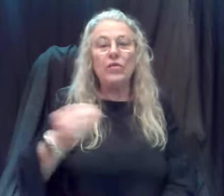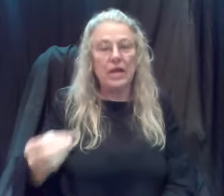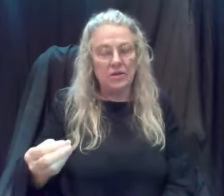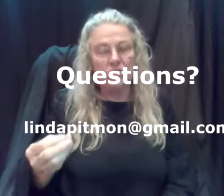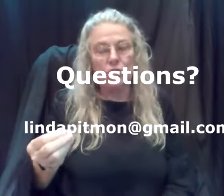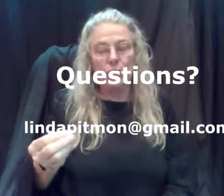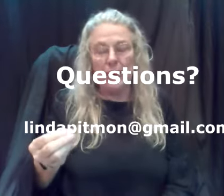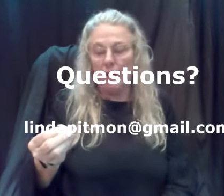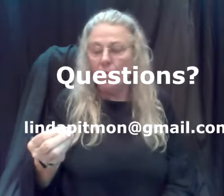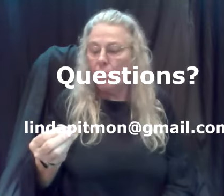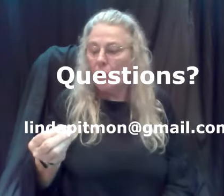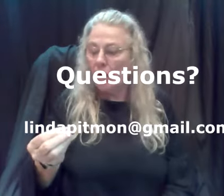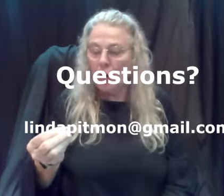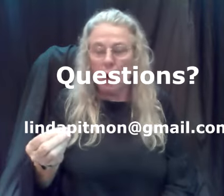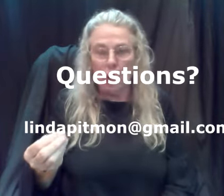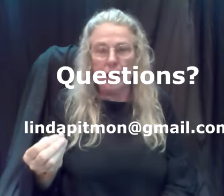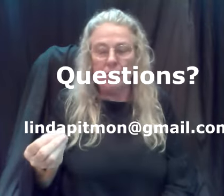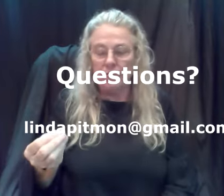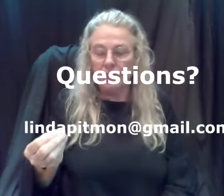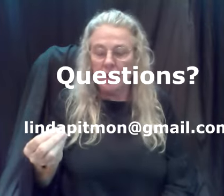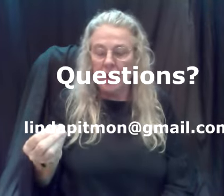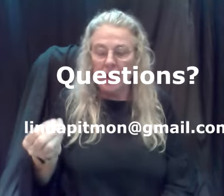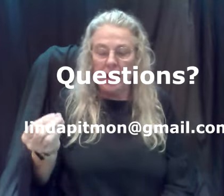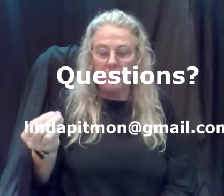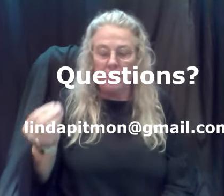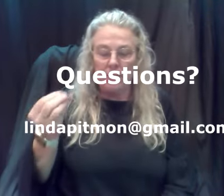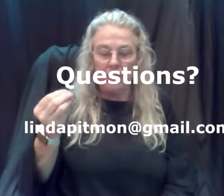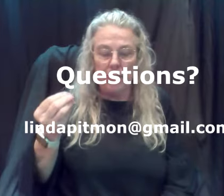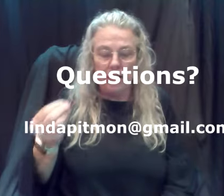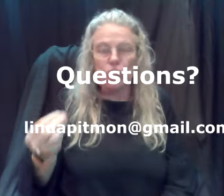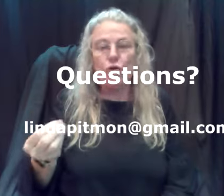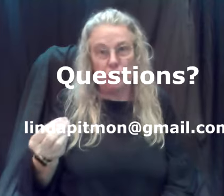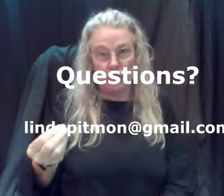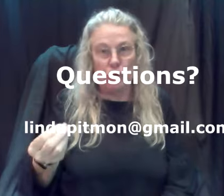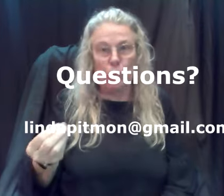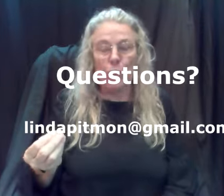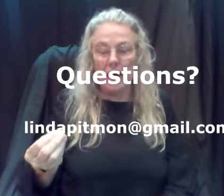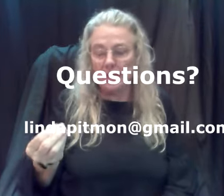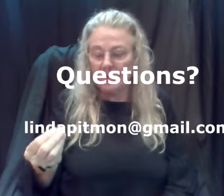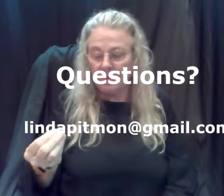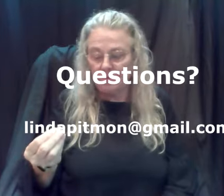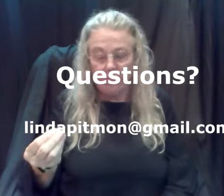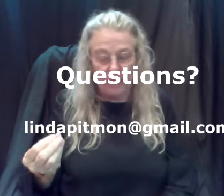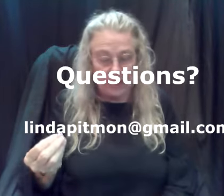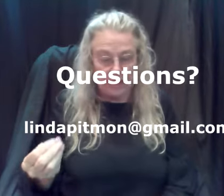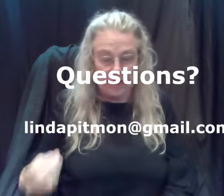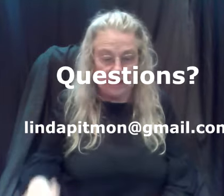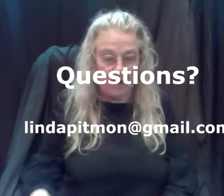instrumental part going. But make sure that you practice it many, many times.